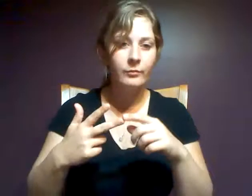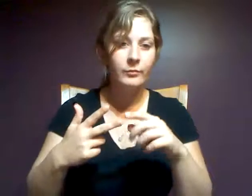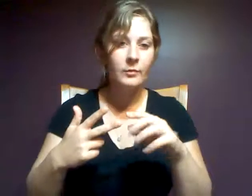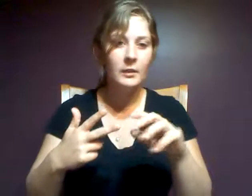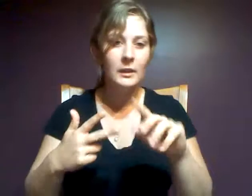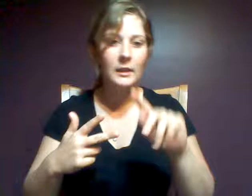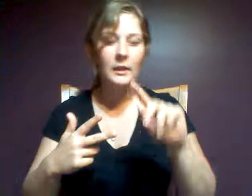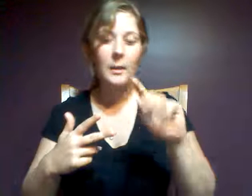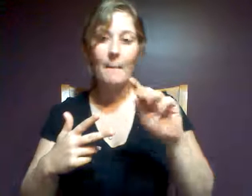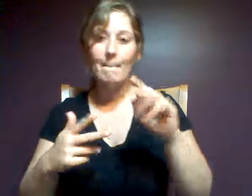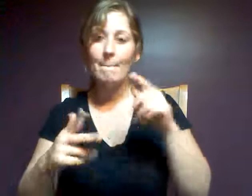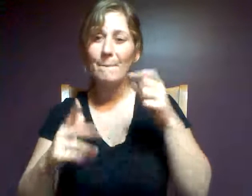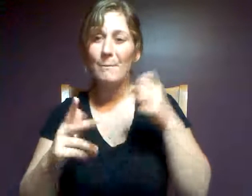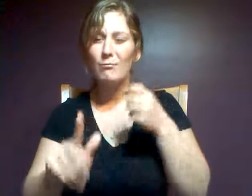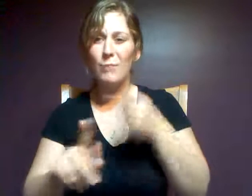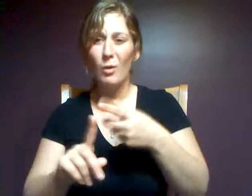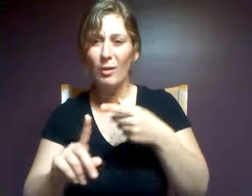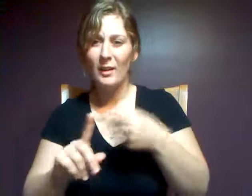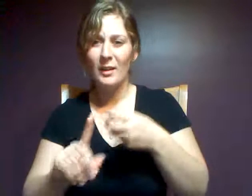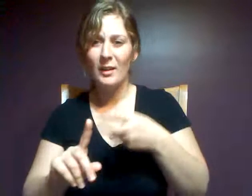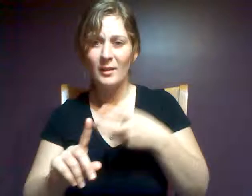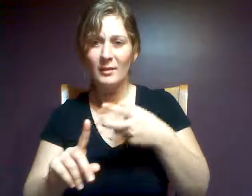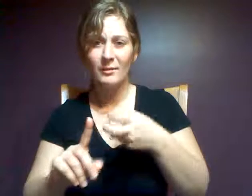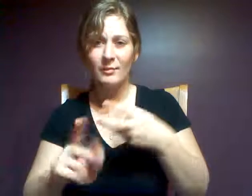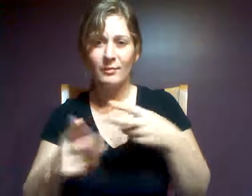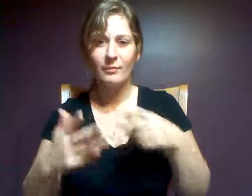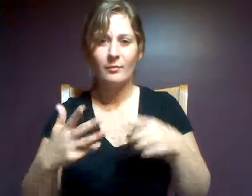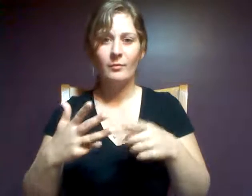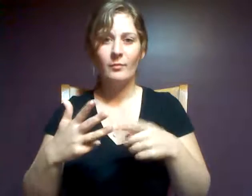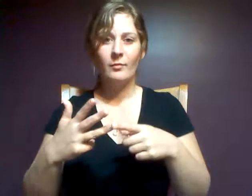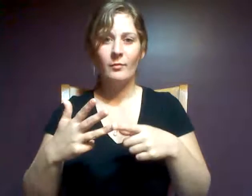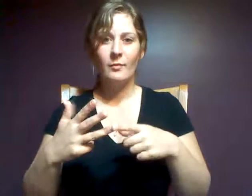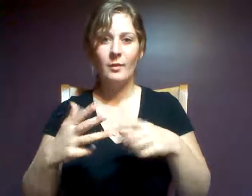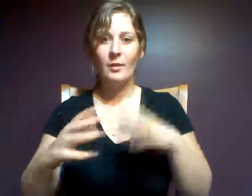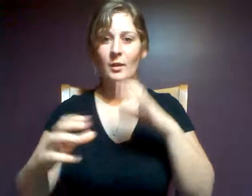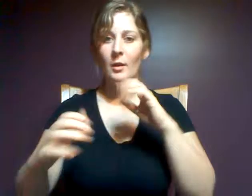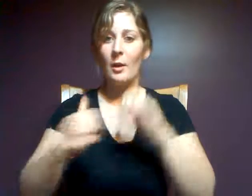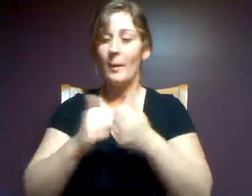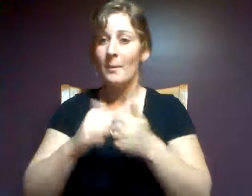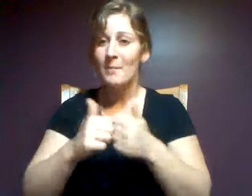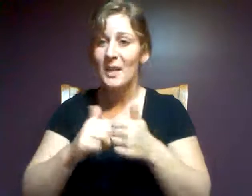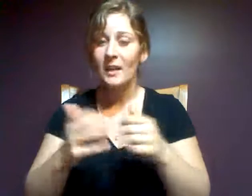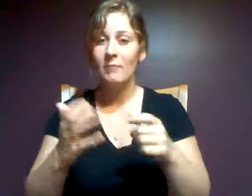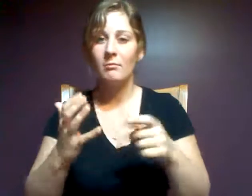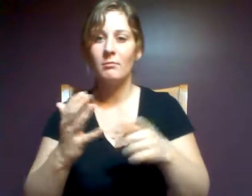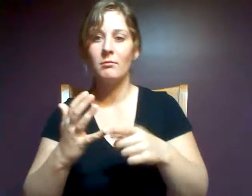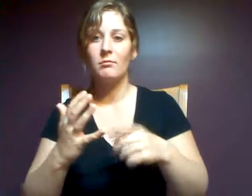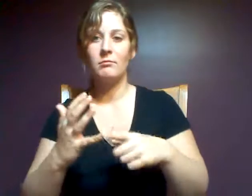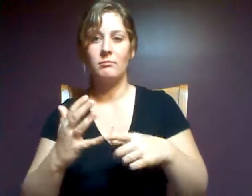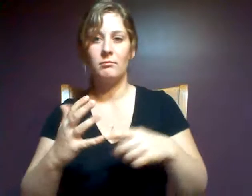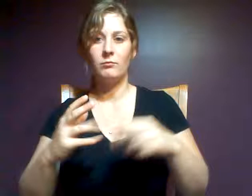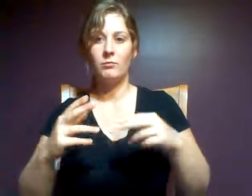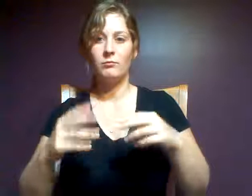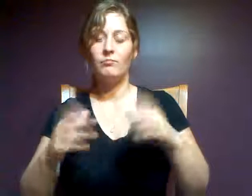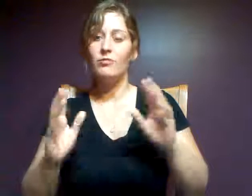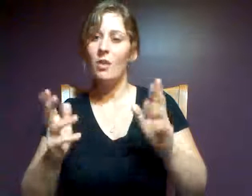on looks. Talking about appearance. Some people call this body talk or fat talk. And finally, the foundations of respecting